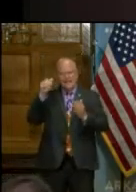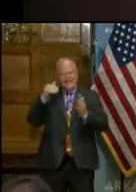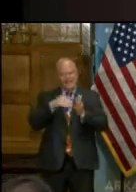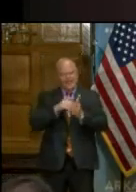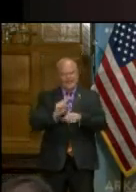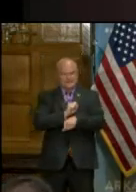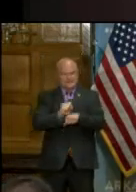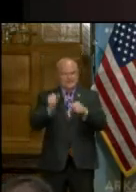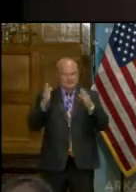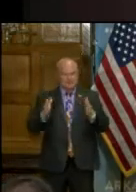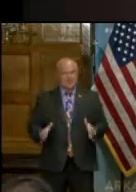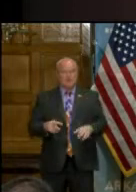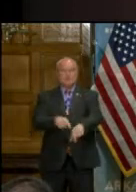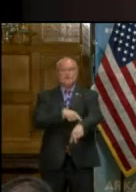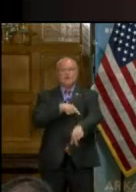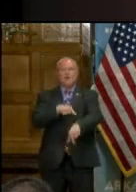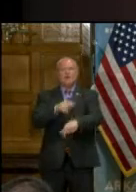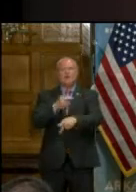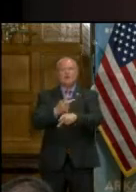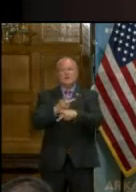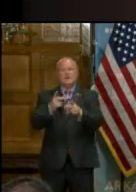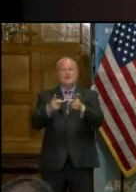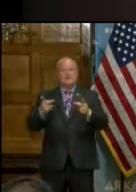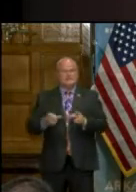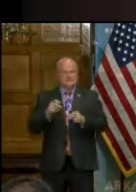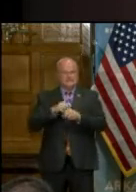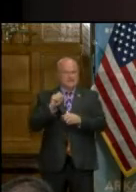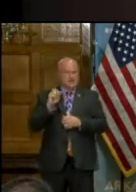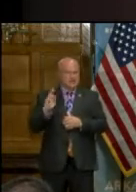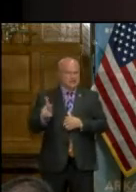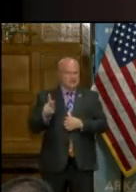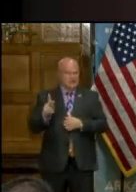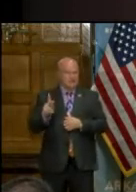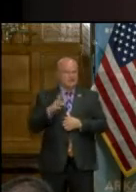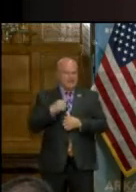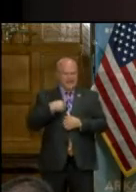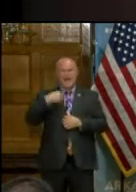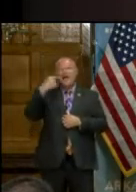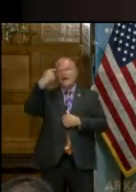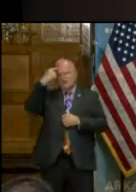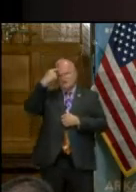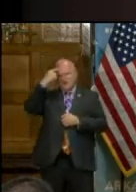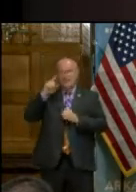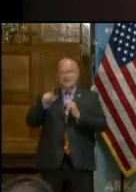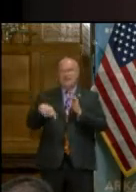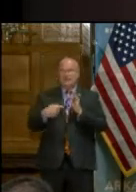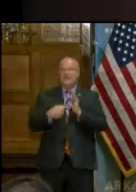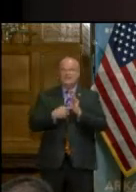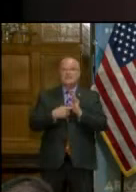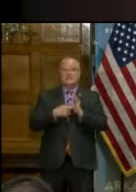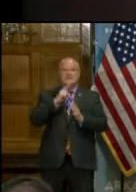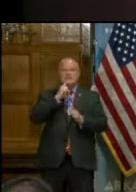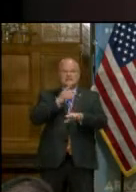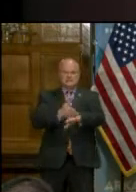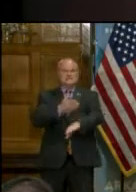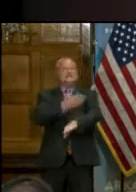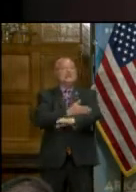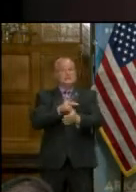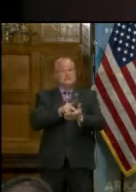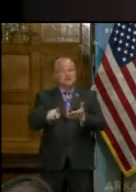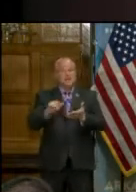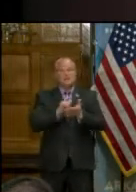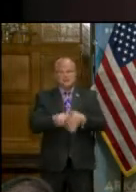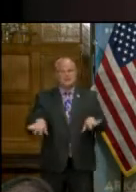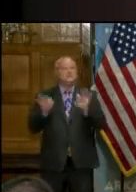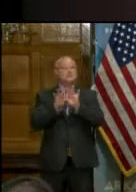8,000 employees in long-term care facilities in Arkansas, and I think this is enhanced payments that